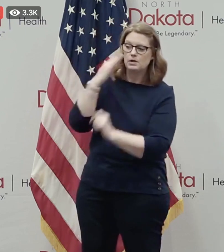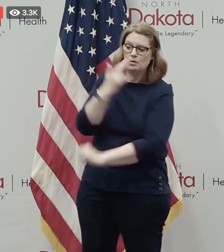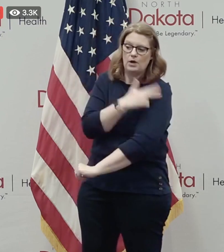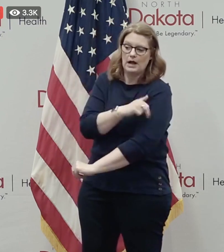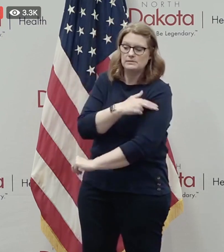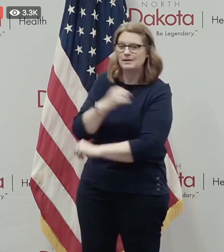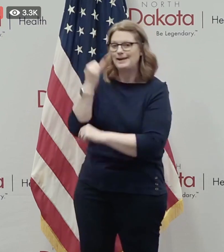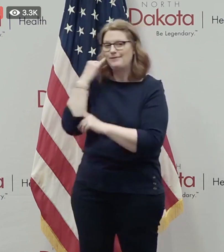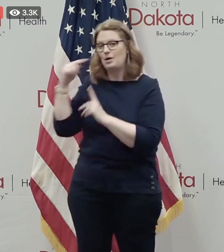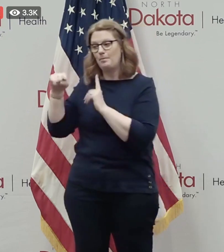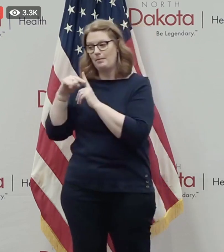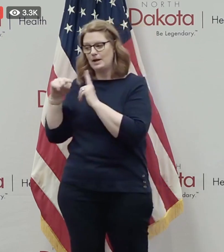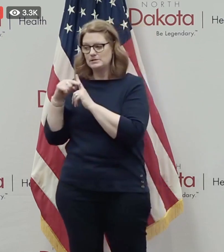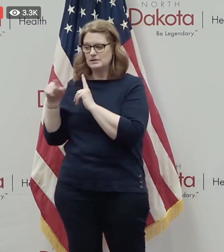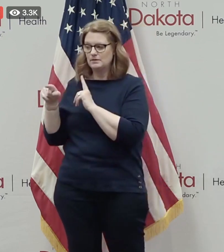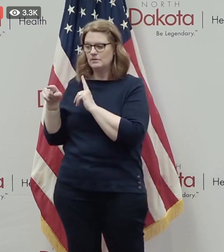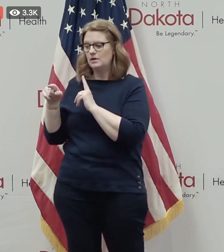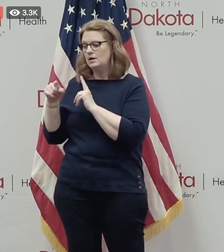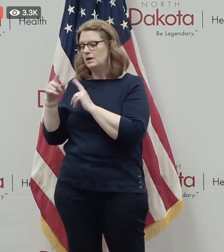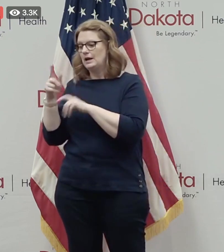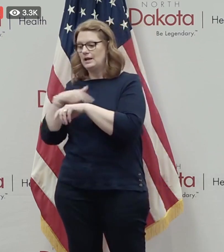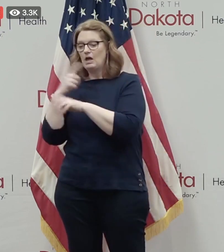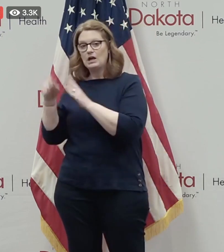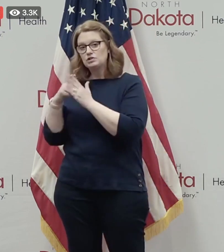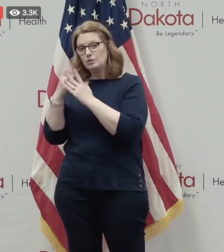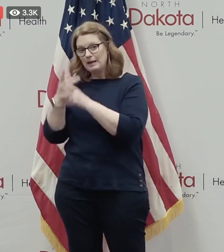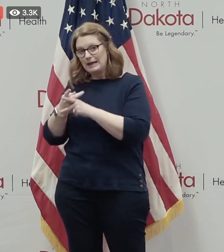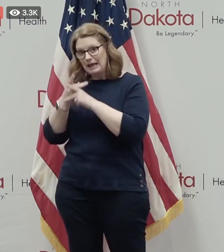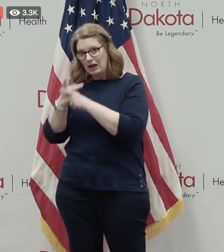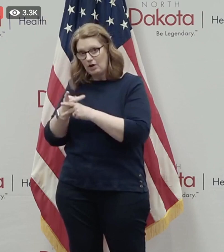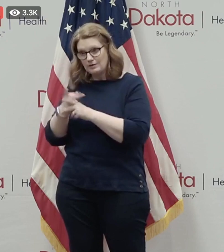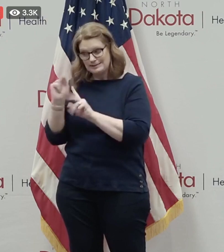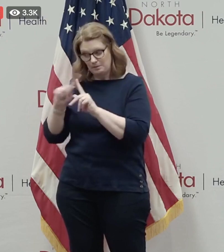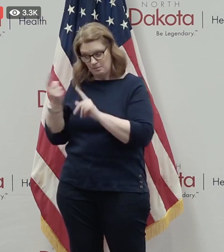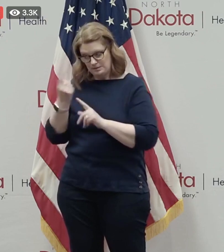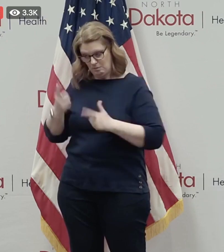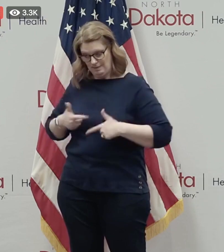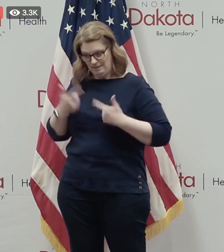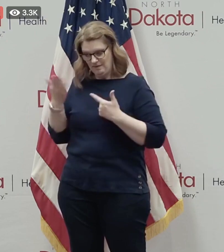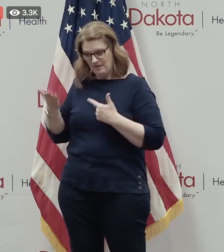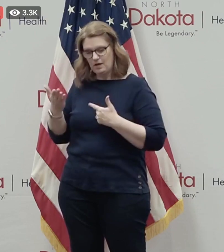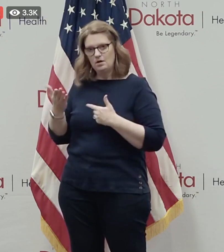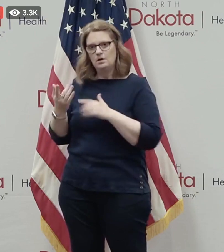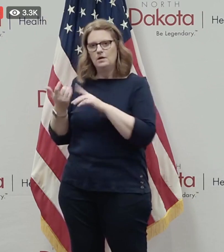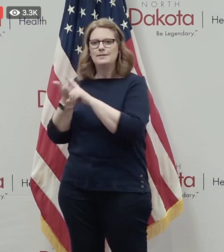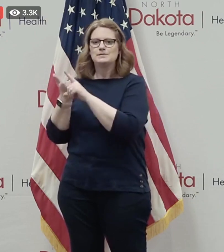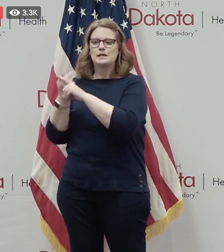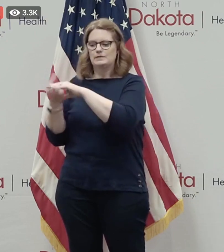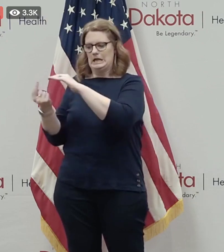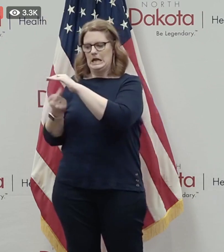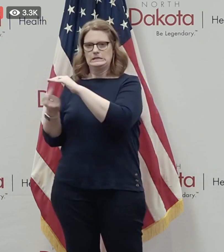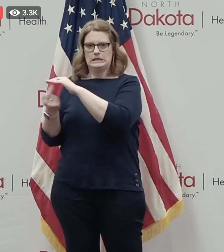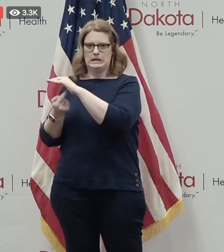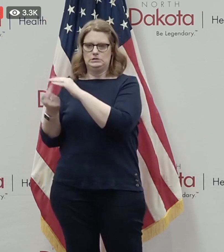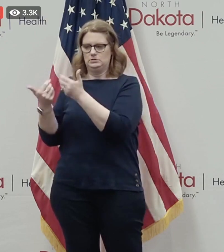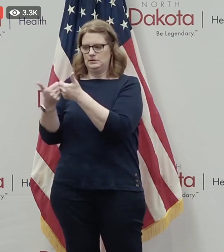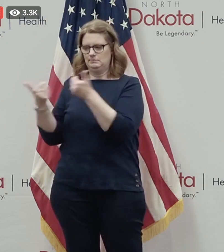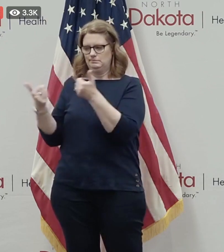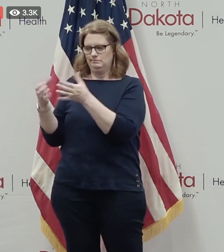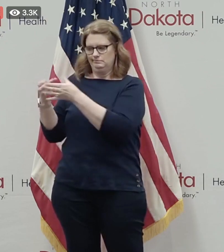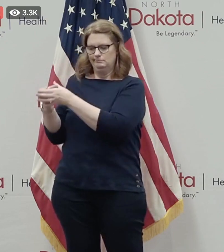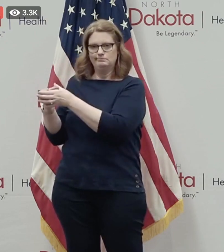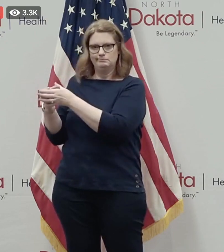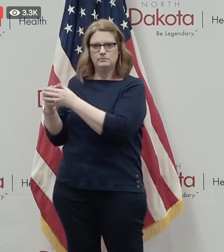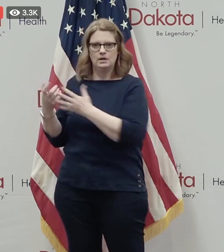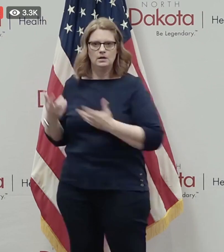they're positive, and if they're in a long-term care facility as a resident, they're in isolation from other people in there.